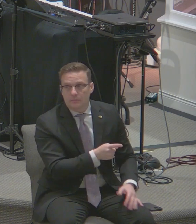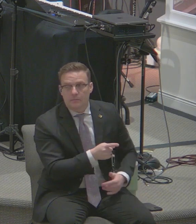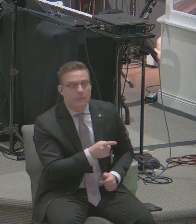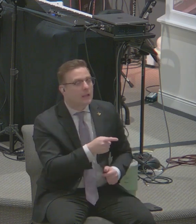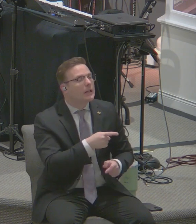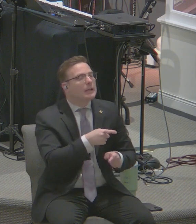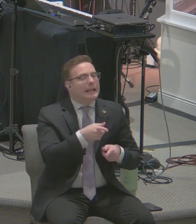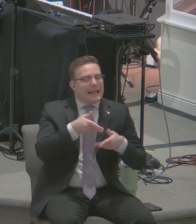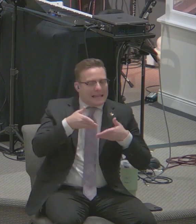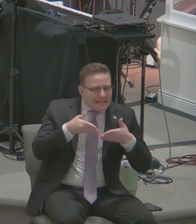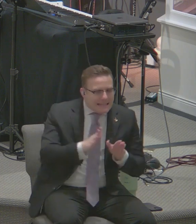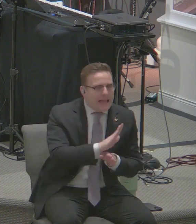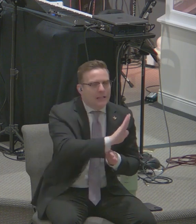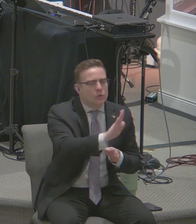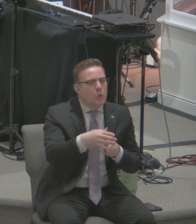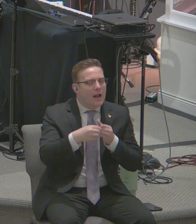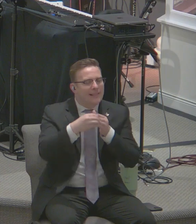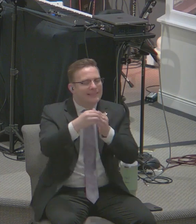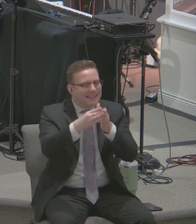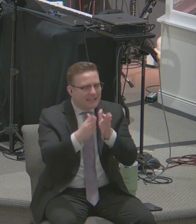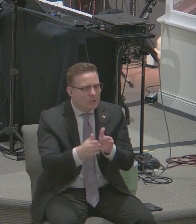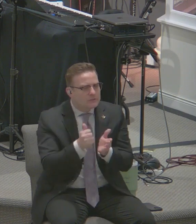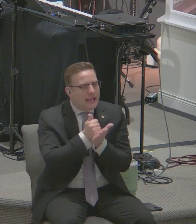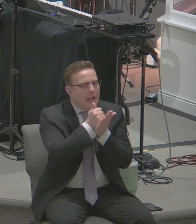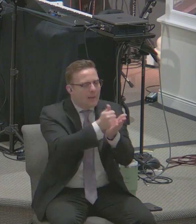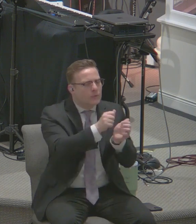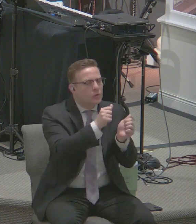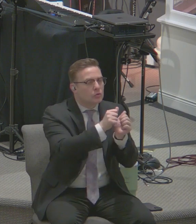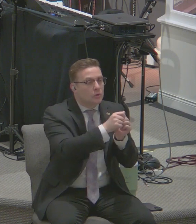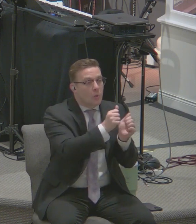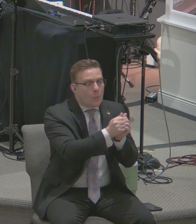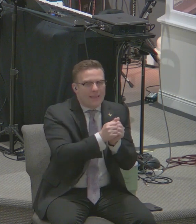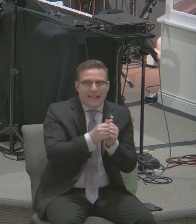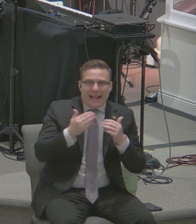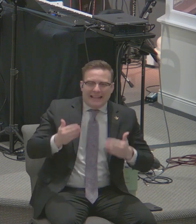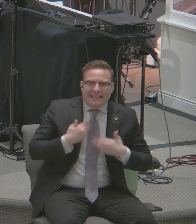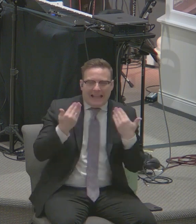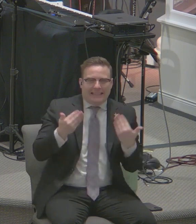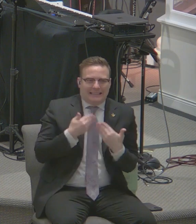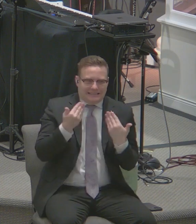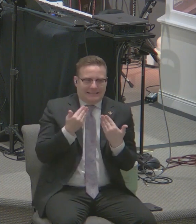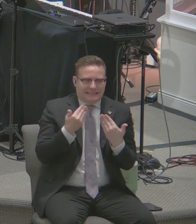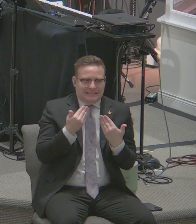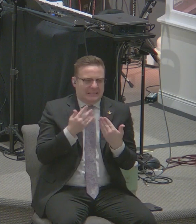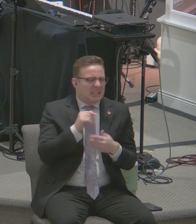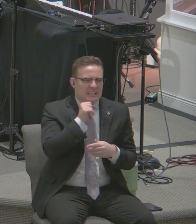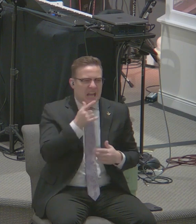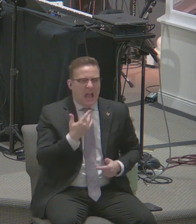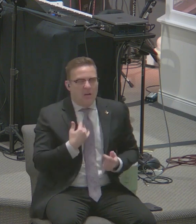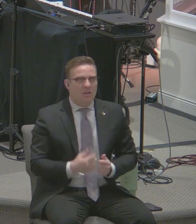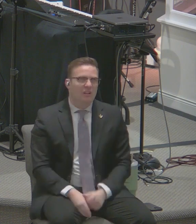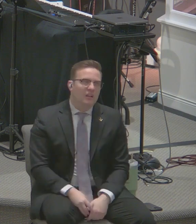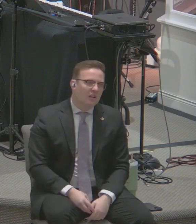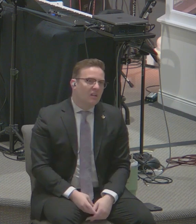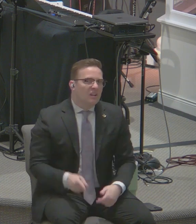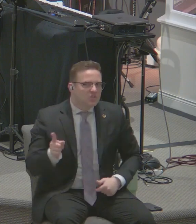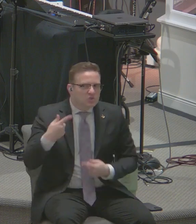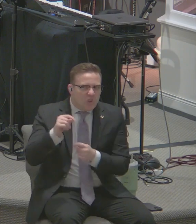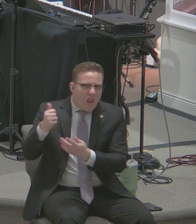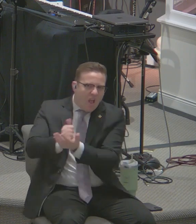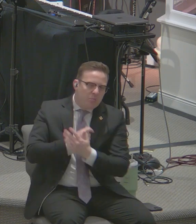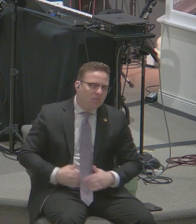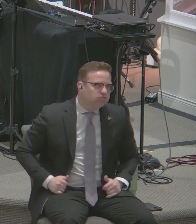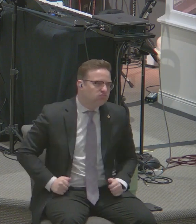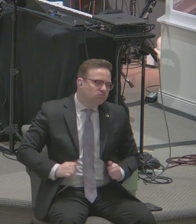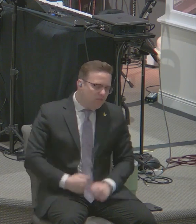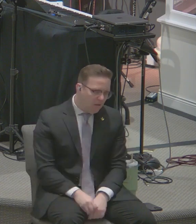do this with gladness. Now, here it is. This is, we got to understand this part, and not with sighing and groaning.